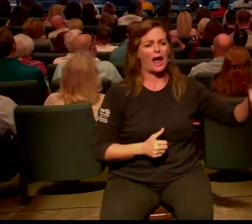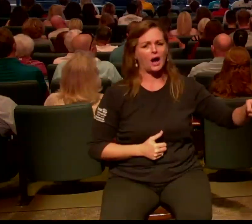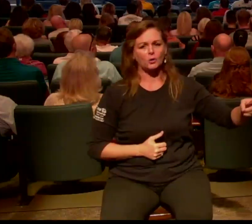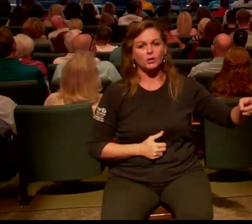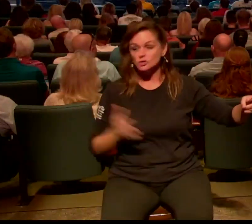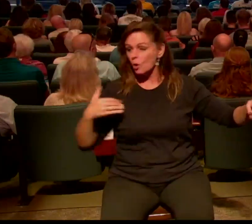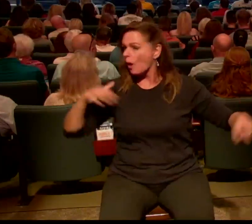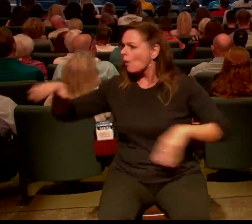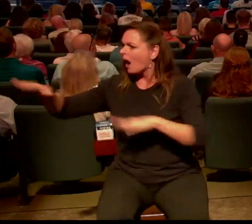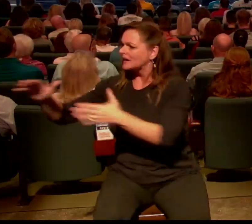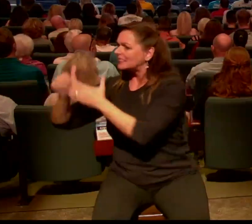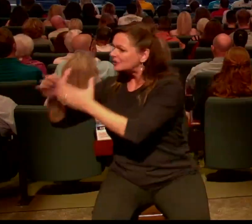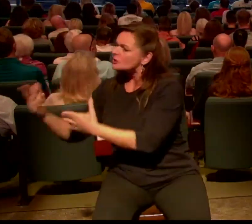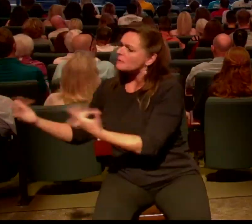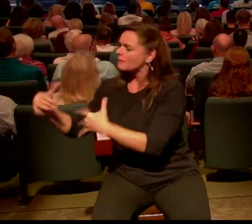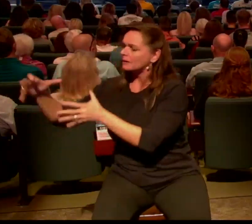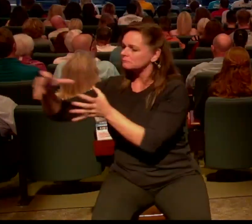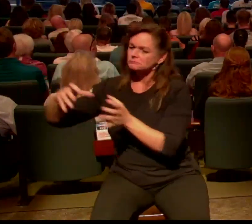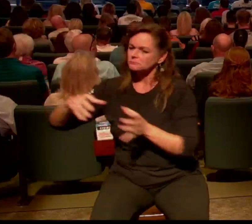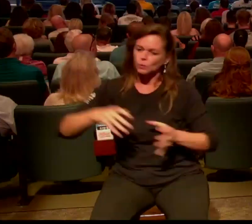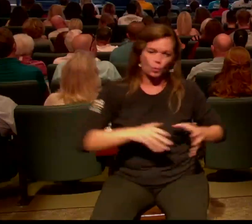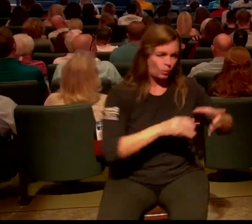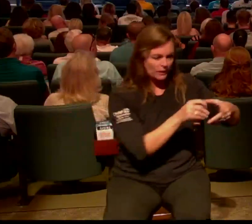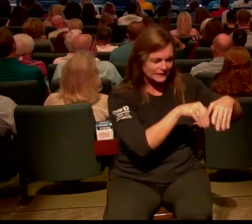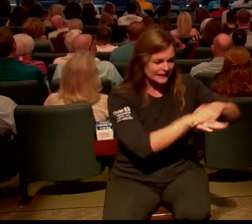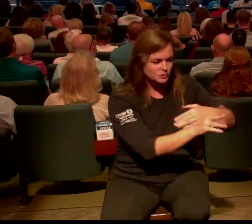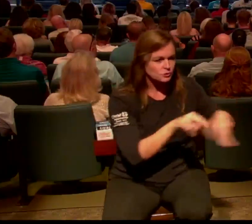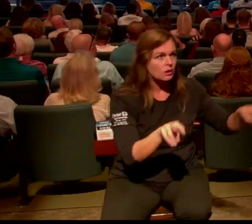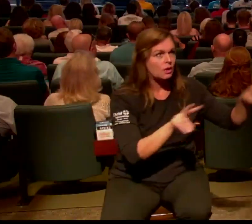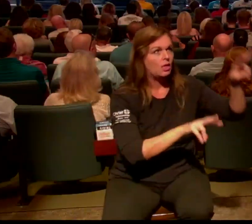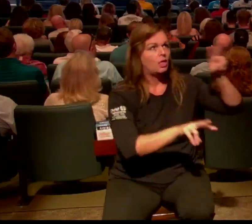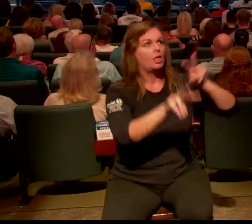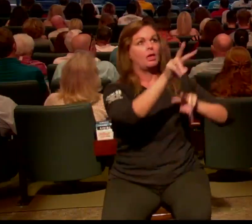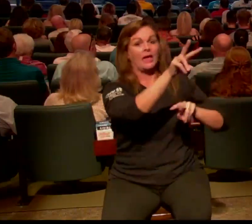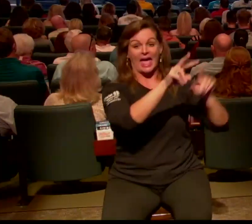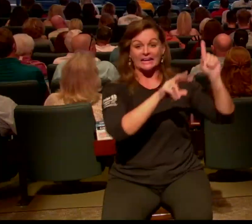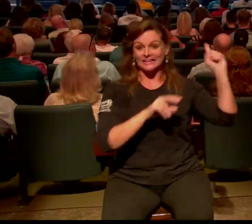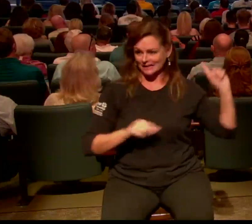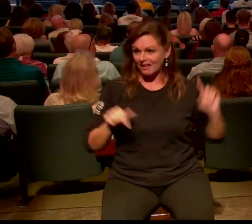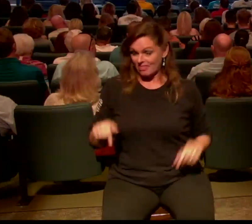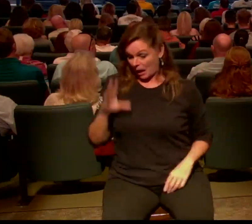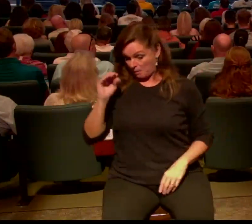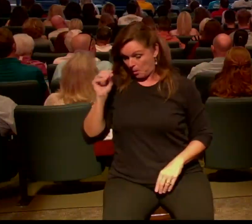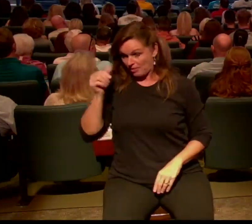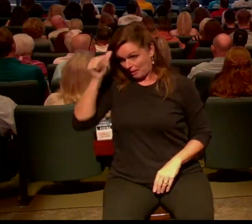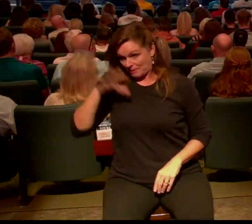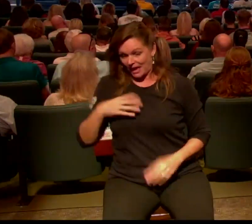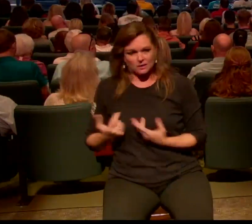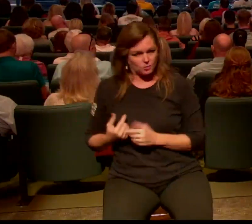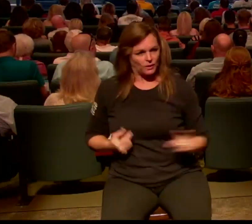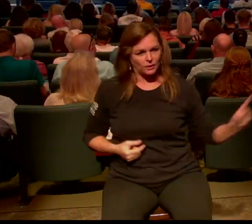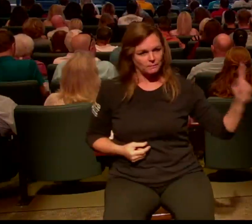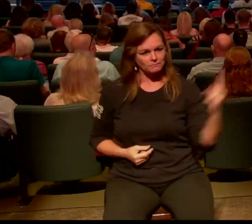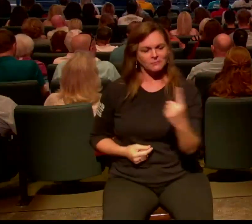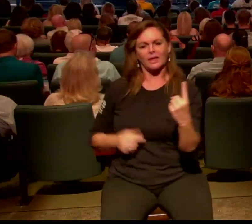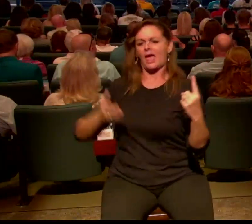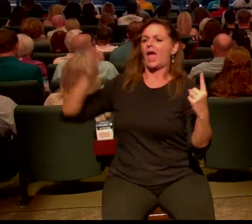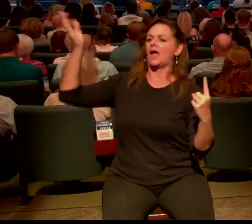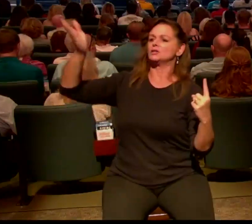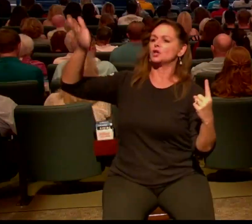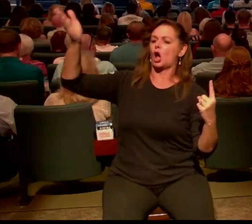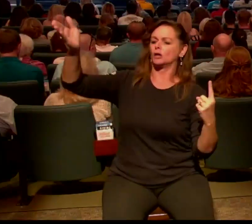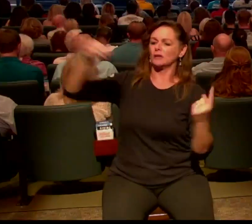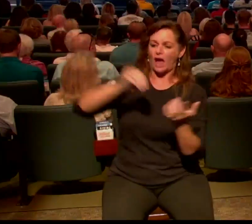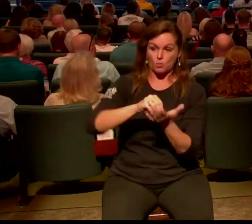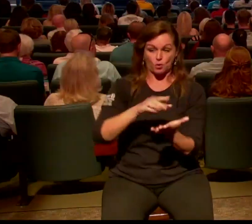broaden their mind. I wanted to really widen their heart a little bit. And so Matthew talked for a moment, and he said this. I wrote it down. He said, if we are